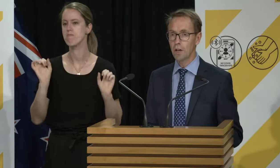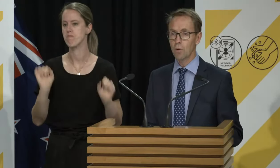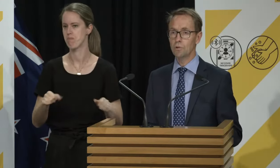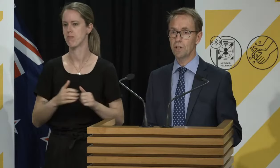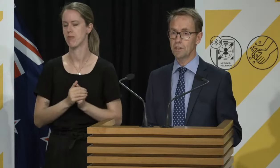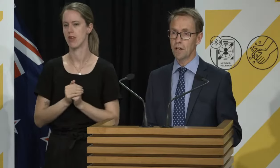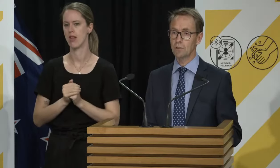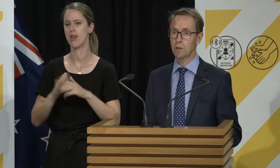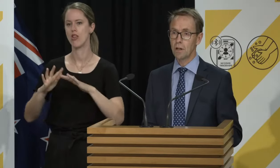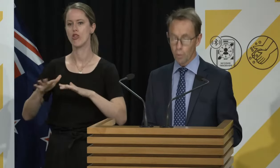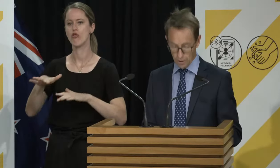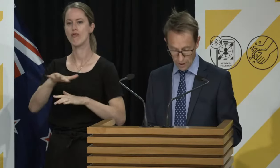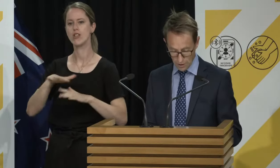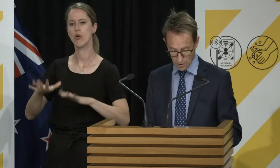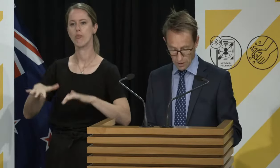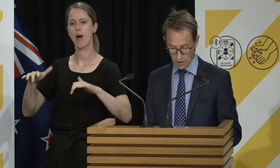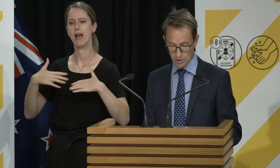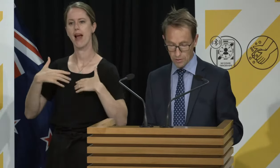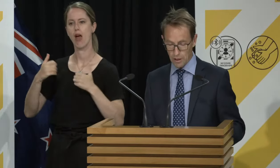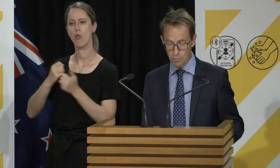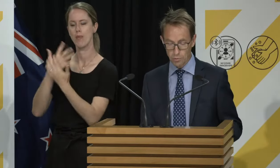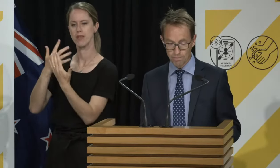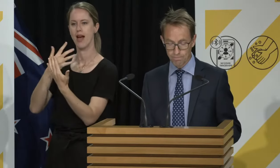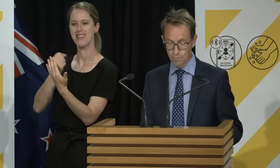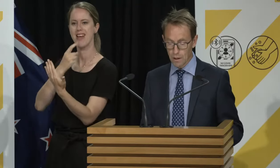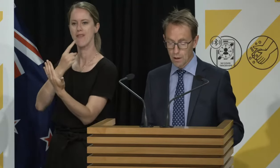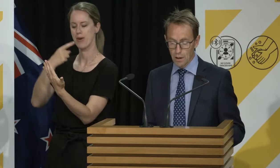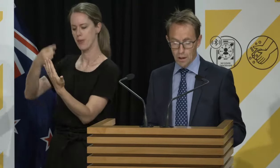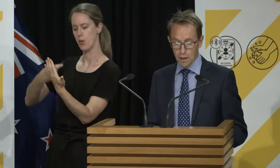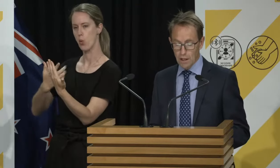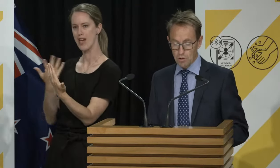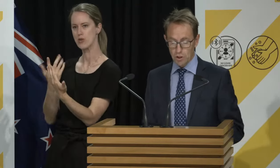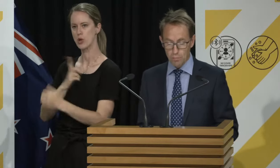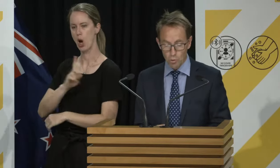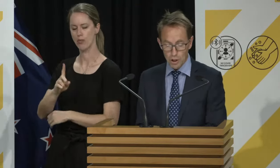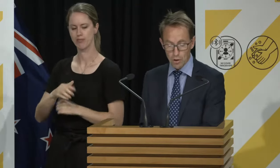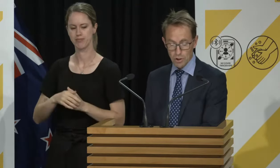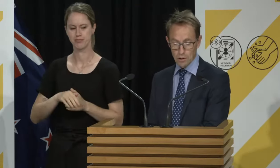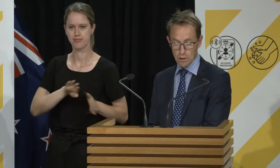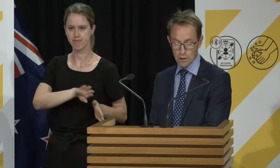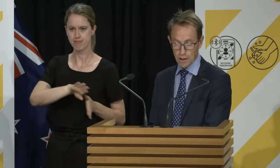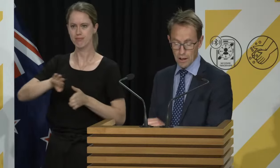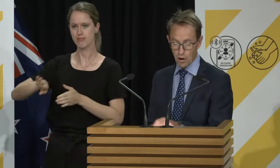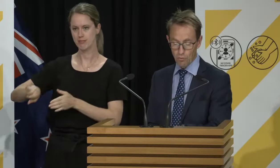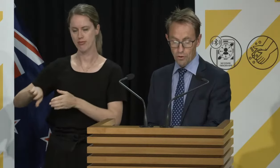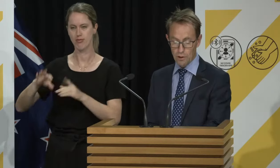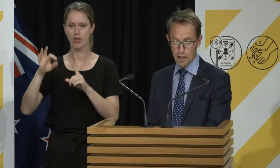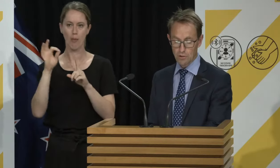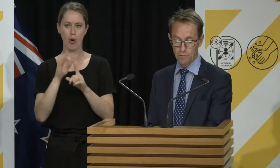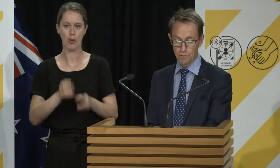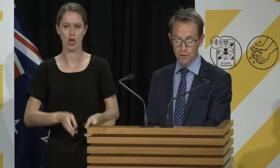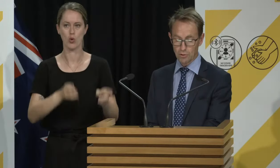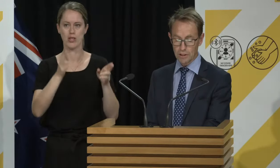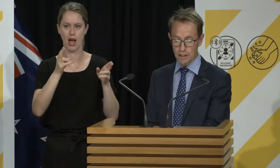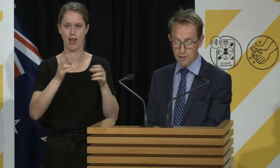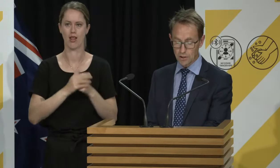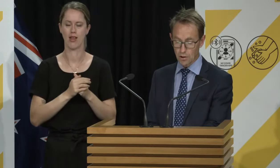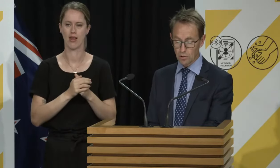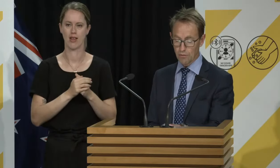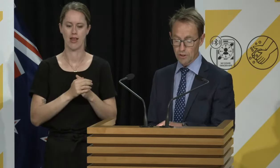website will detail where that is available. Now on to the Pullman Hotel. Of the